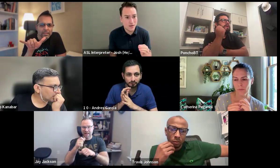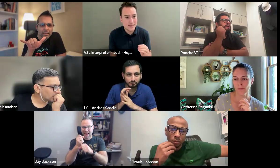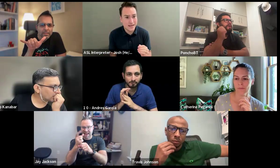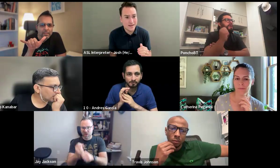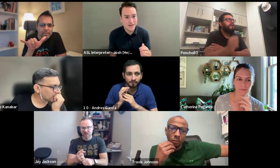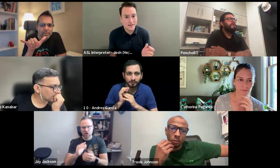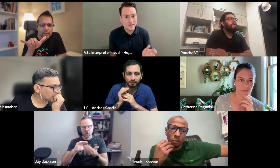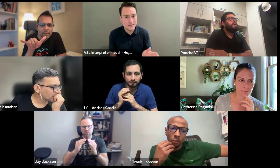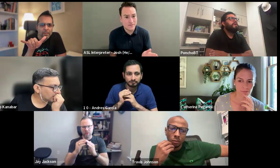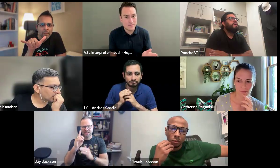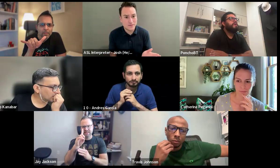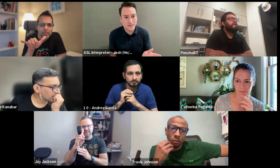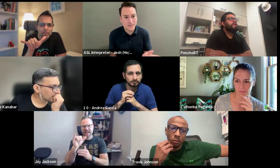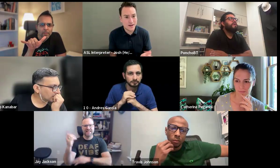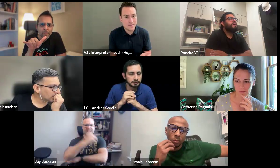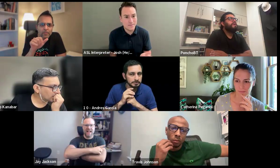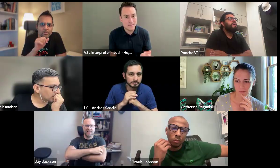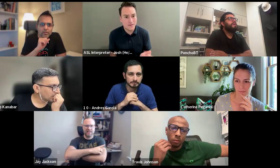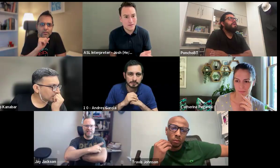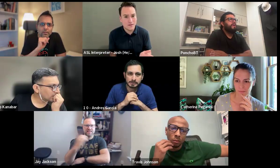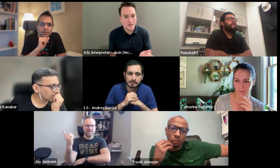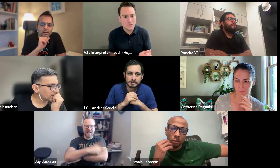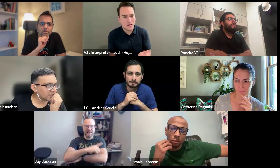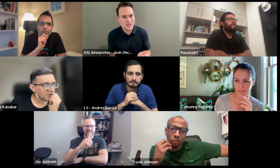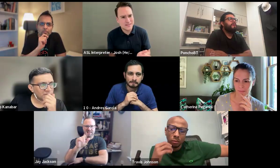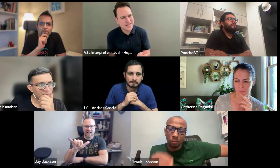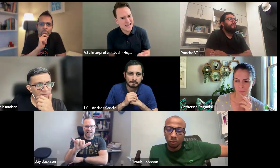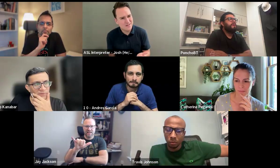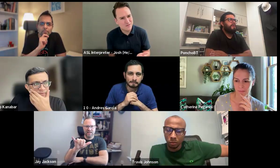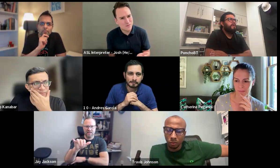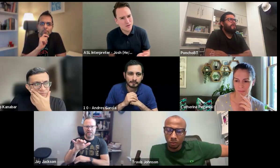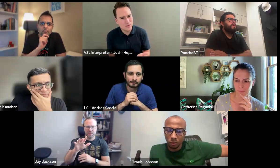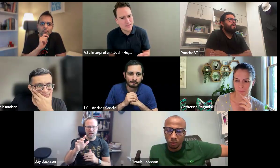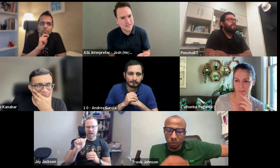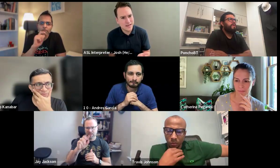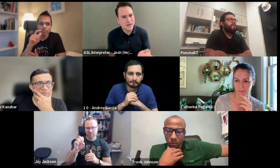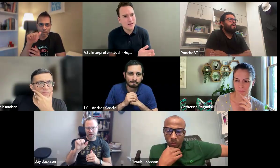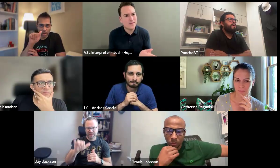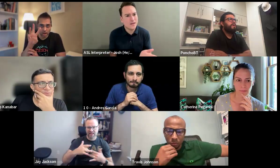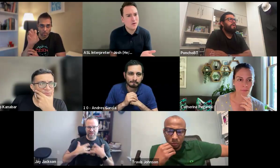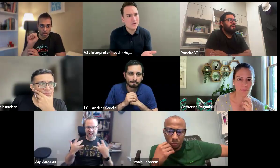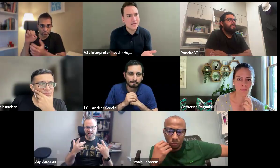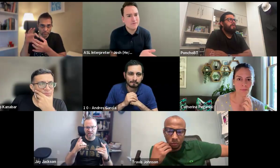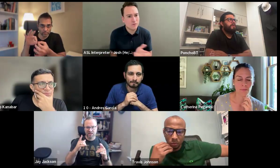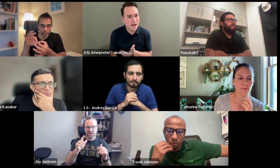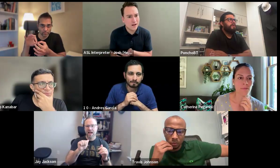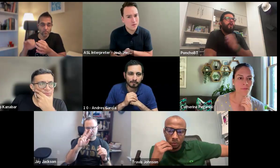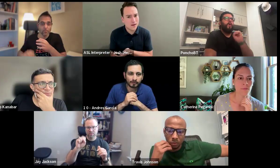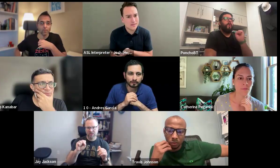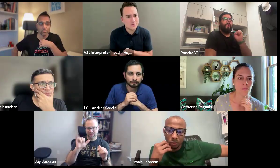community day, same time. Malata Day? What do you mean by day? Yeah, the community day for